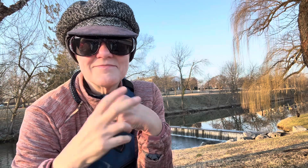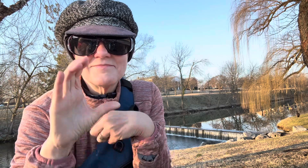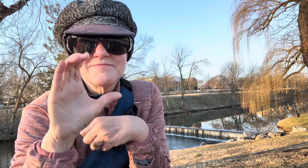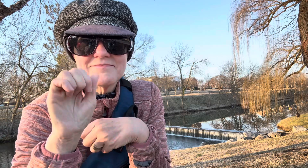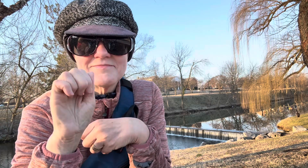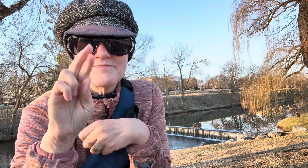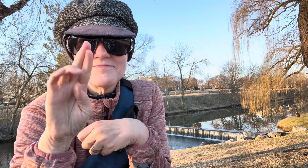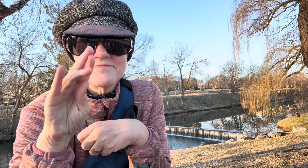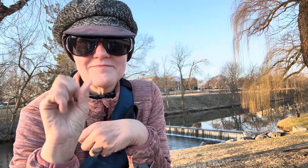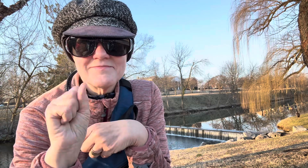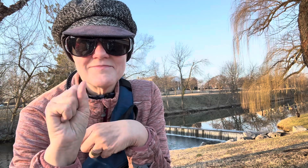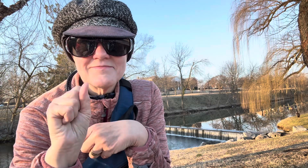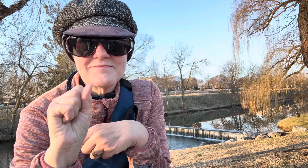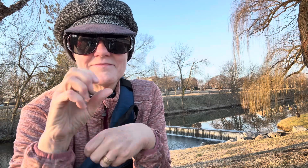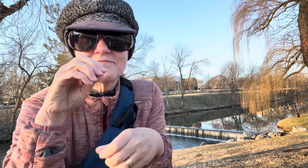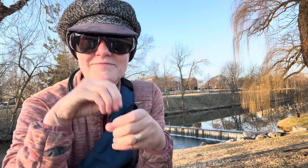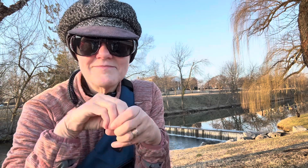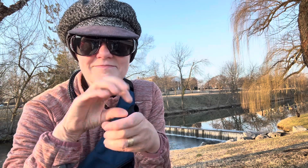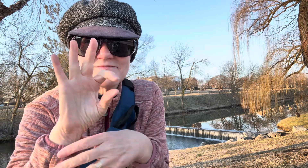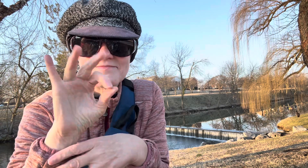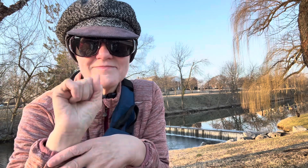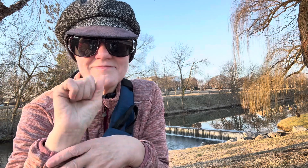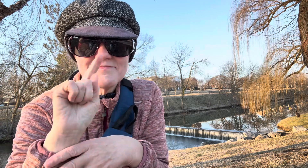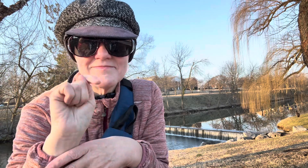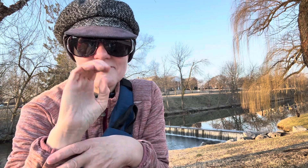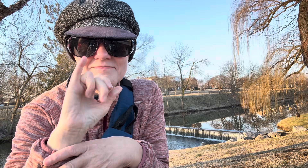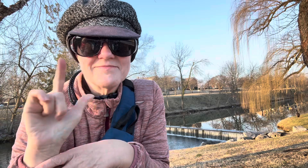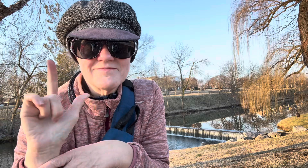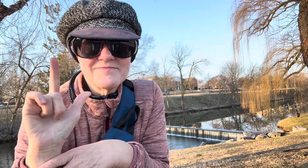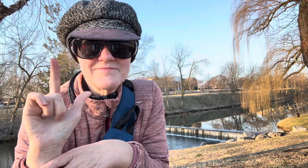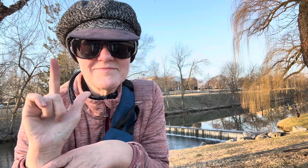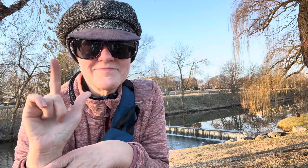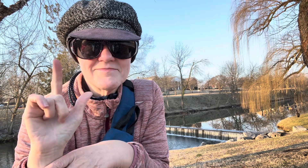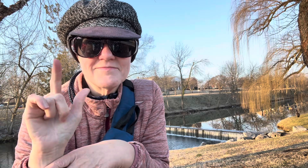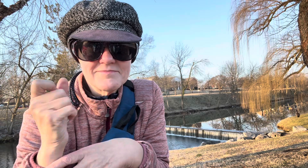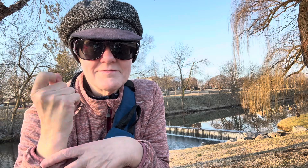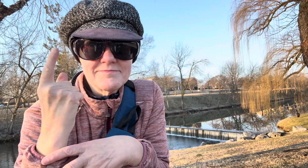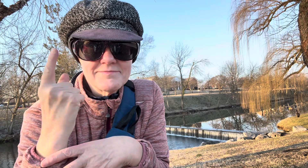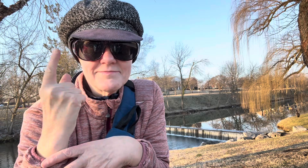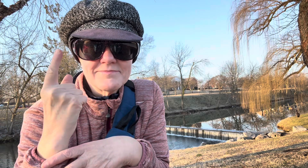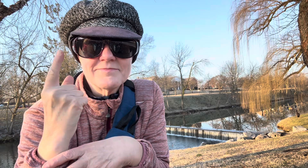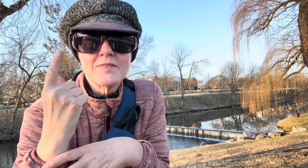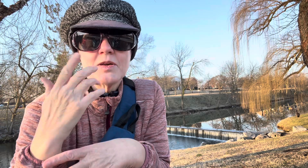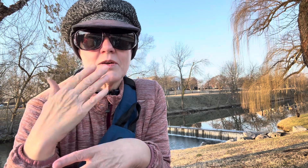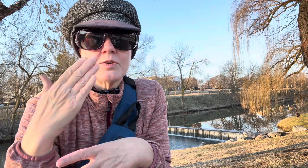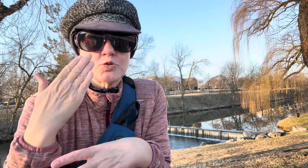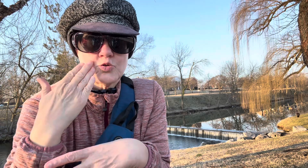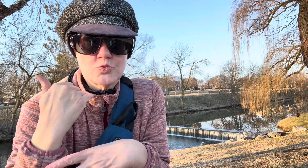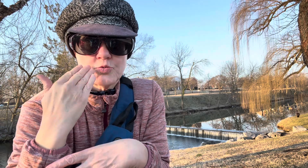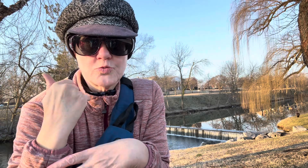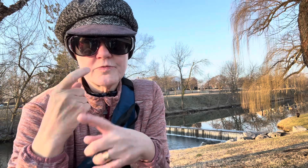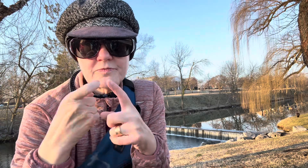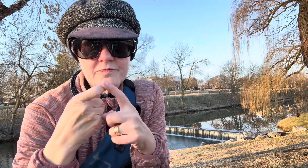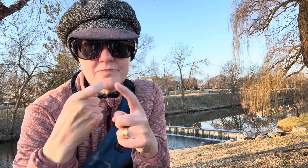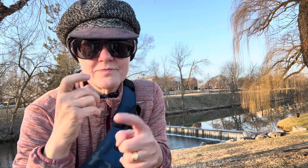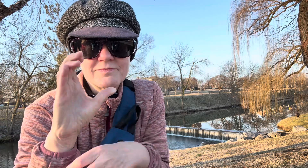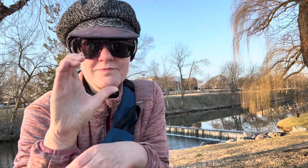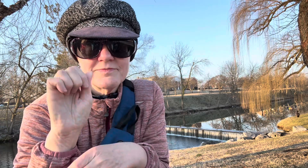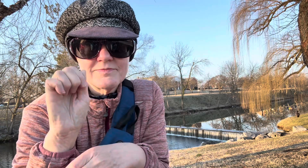is storing the extra carbs as fat because the carbs you eat are turned into sugar and they're either burned